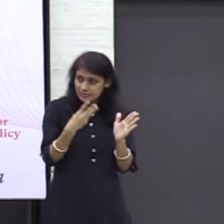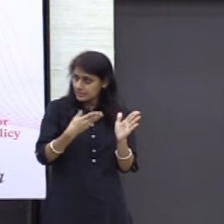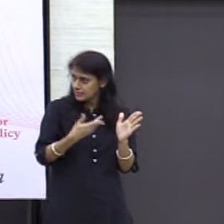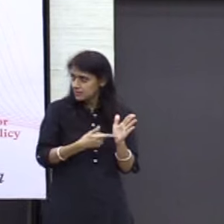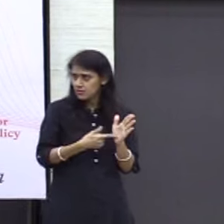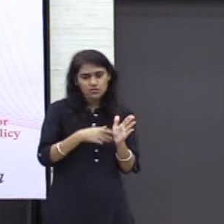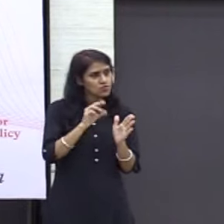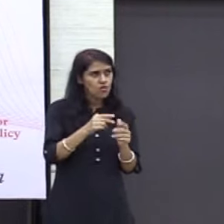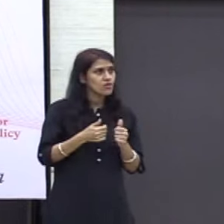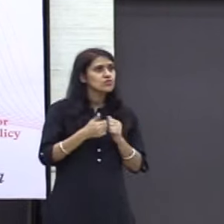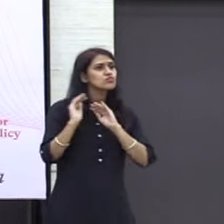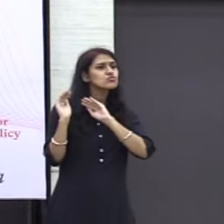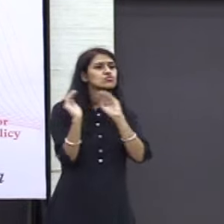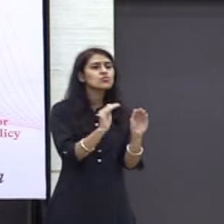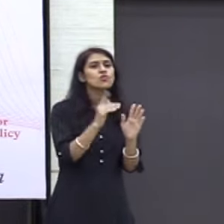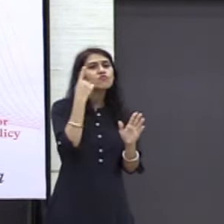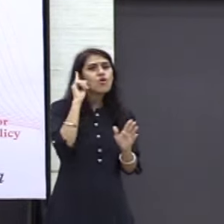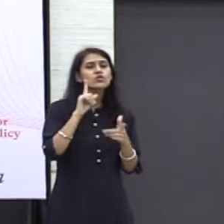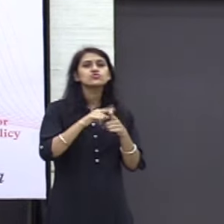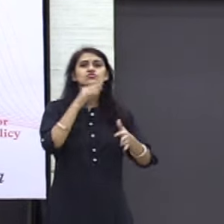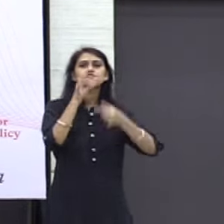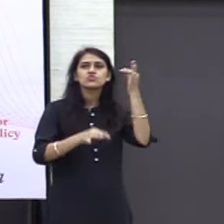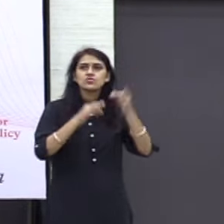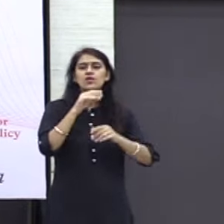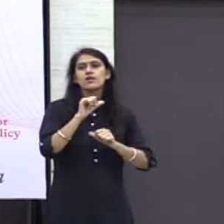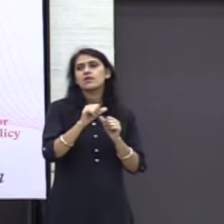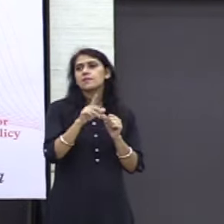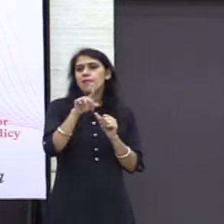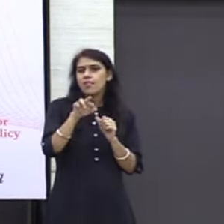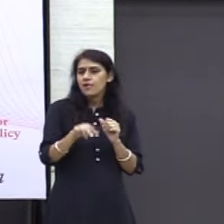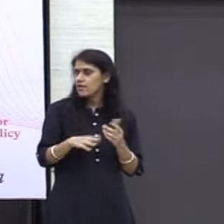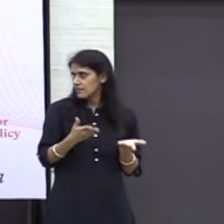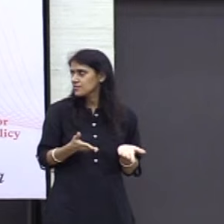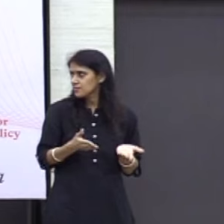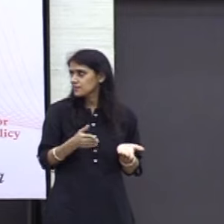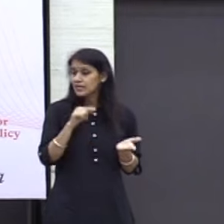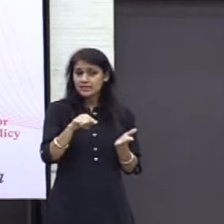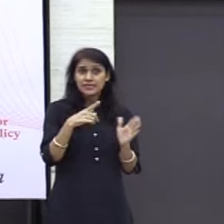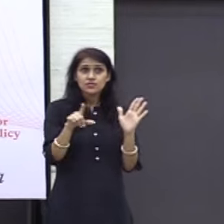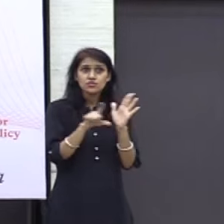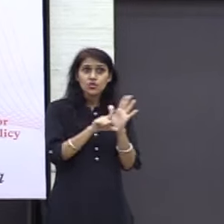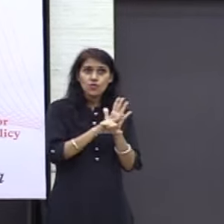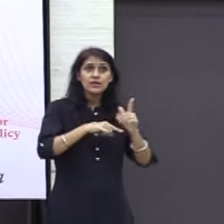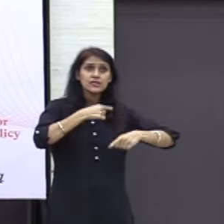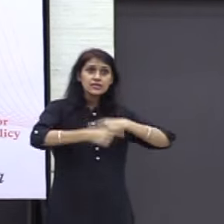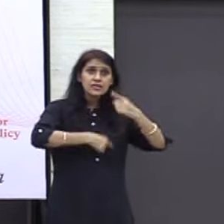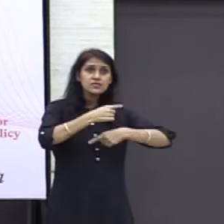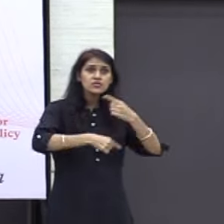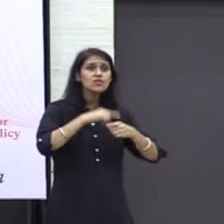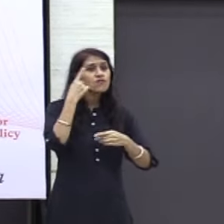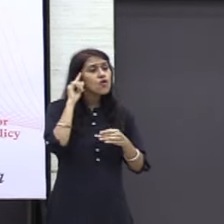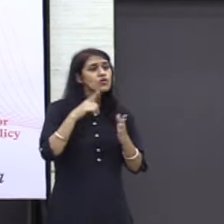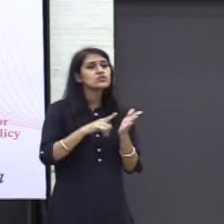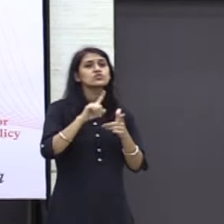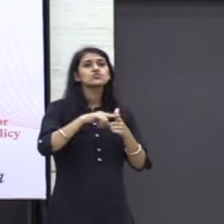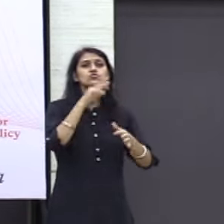incorporate the judicial pronouncements of the court. In other words, these laws should be consistent with the judicial